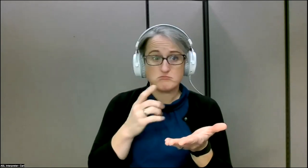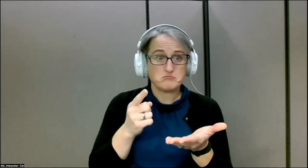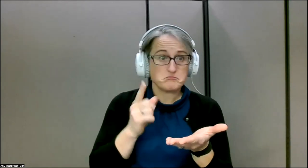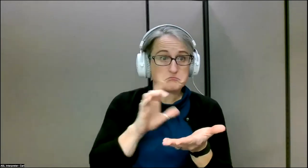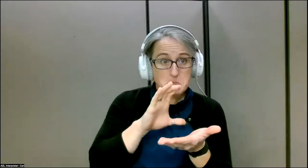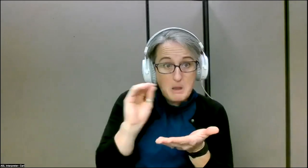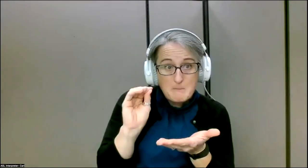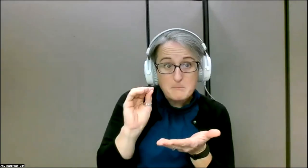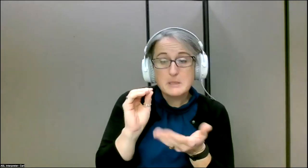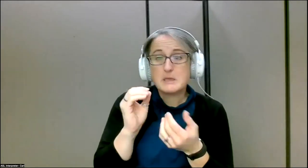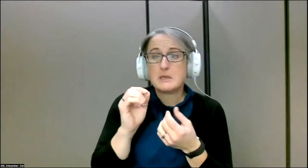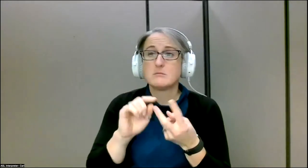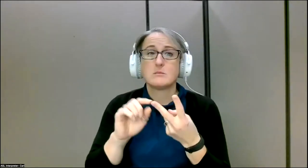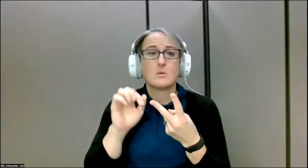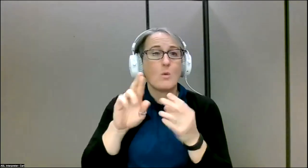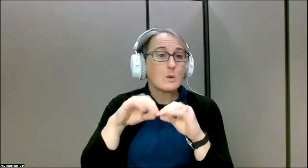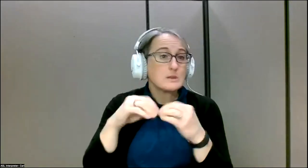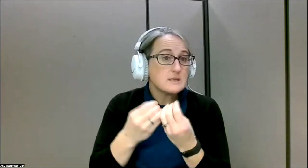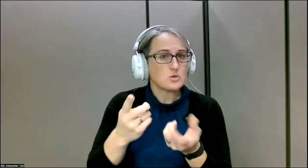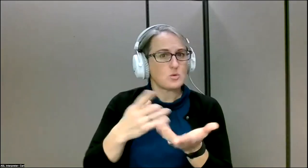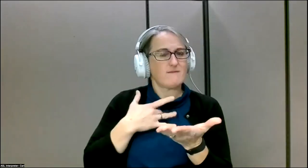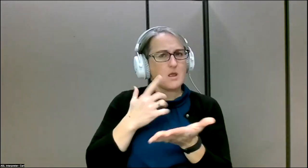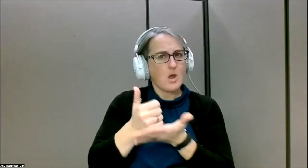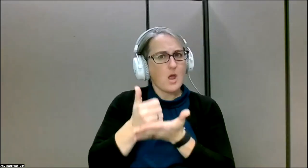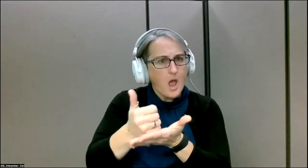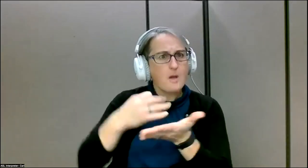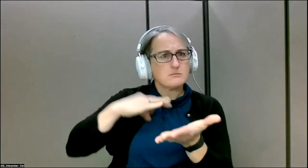establishment that you find very helpful, let's just say?